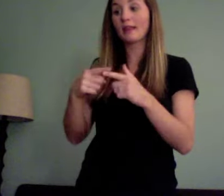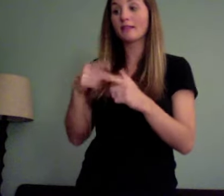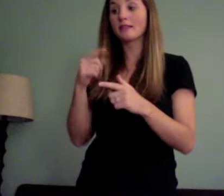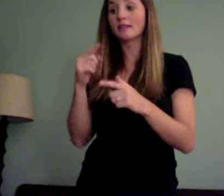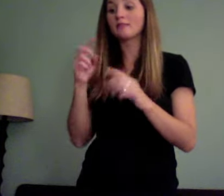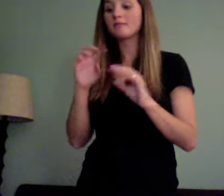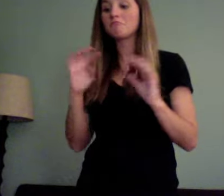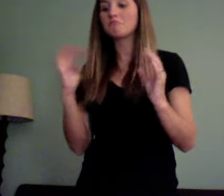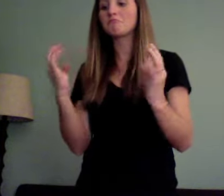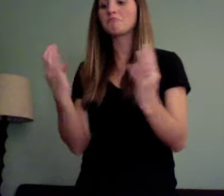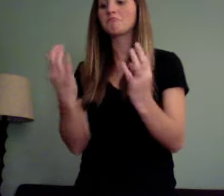around it, warming them.